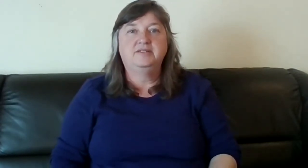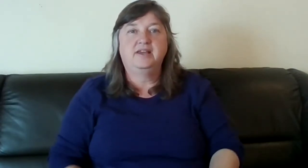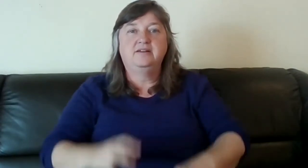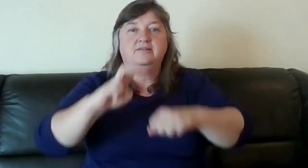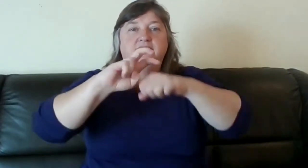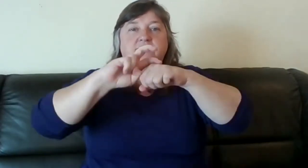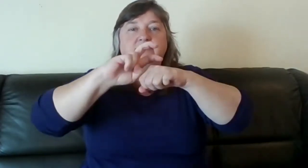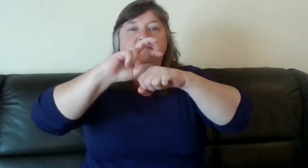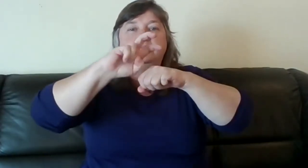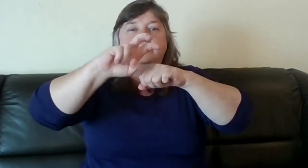potato,